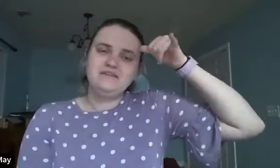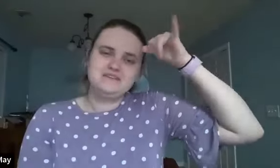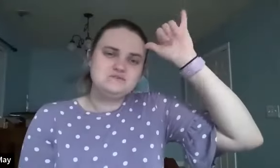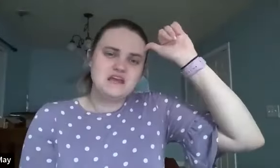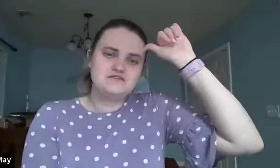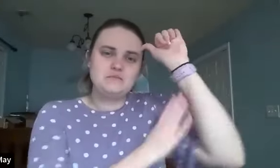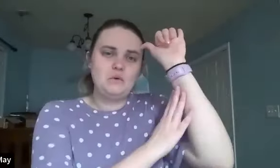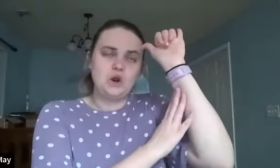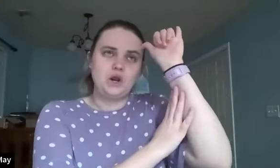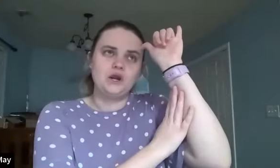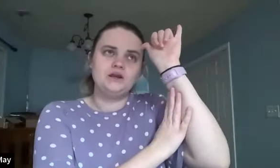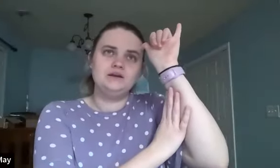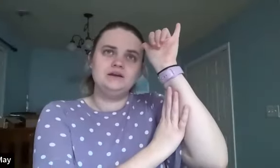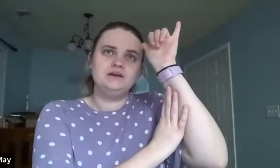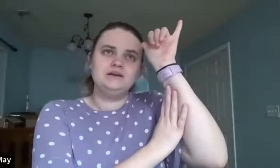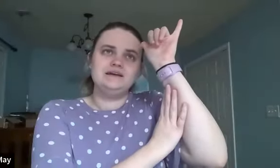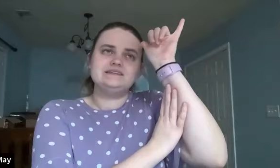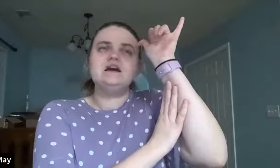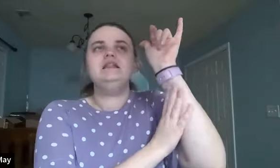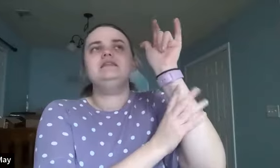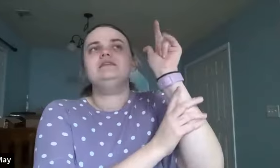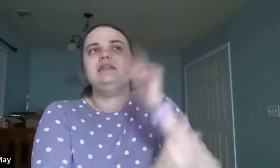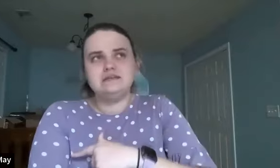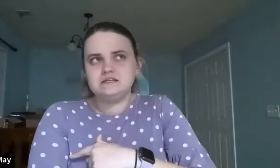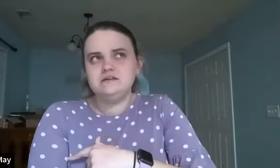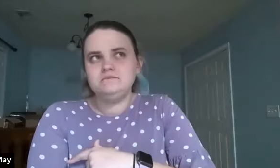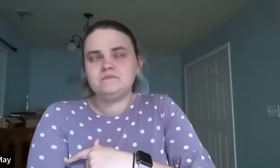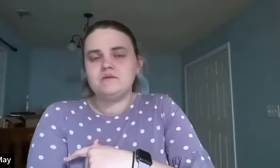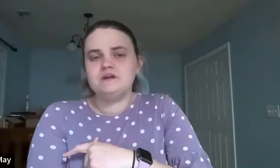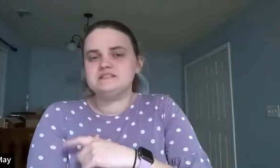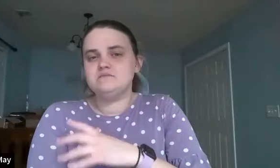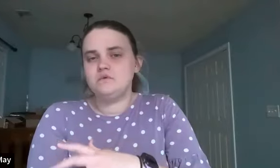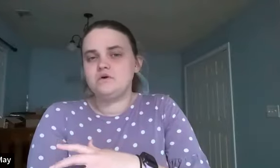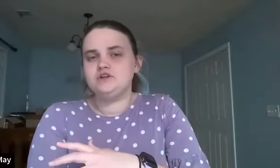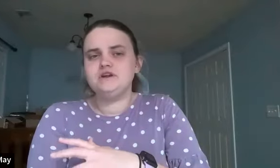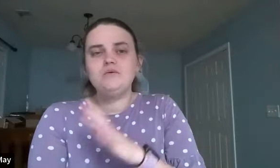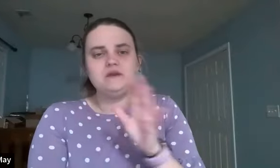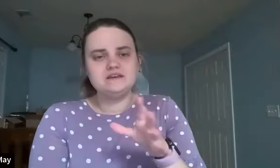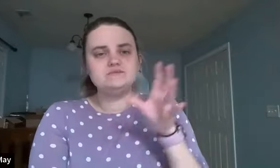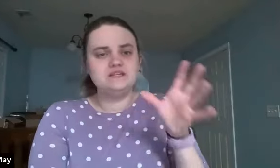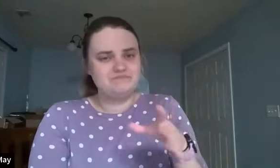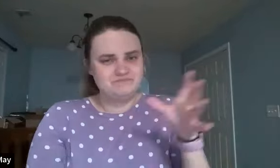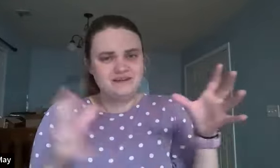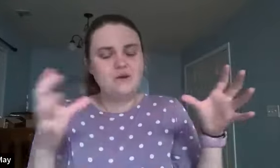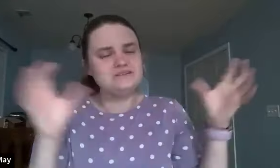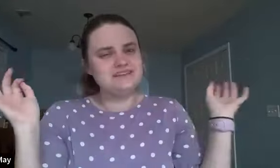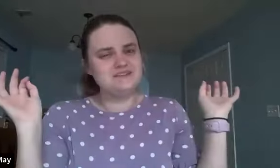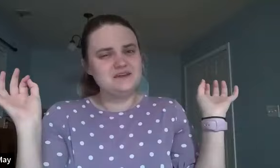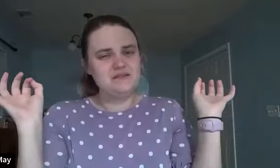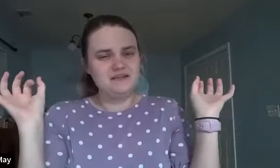This one's kind of the more, it's not lazy, but it's the more, you know how we almost like, think about like